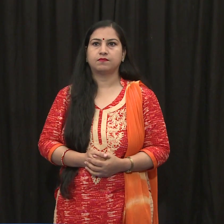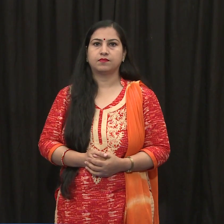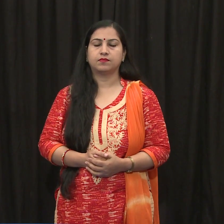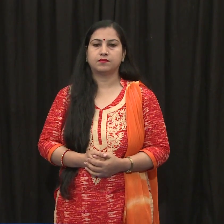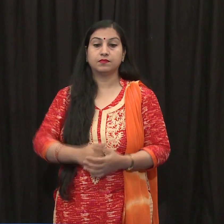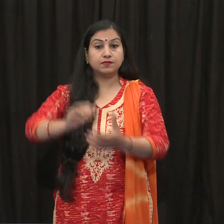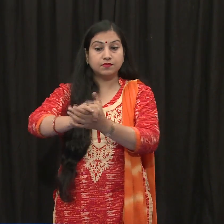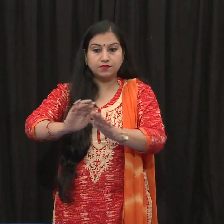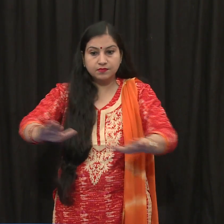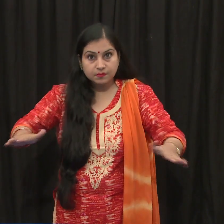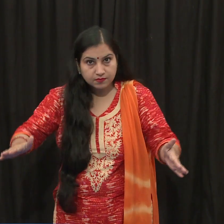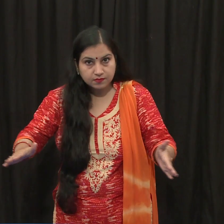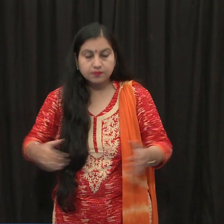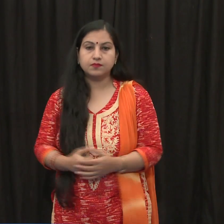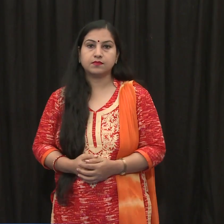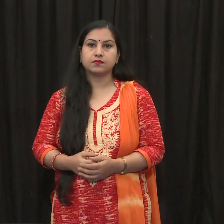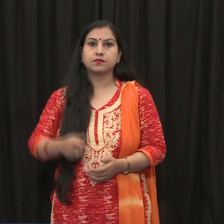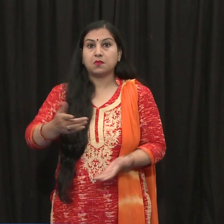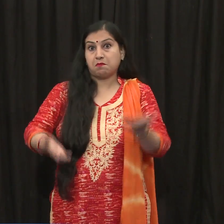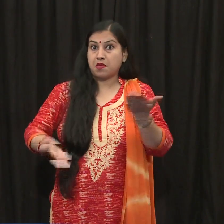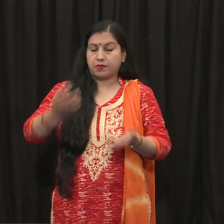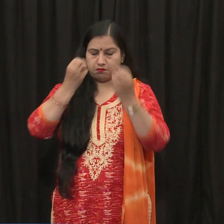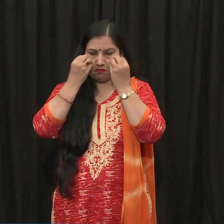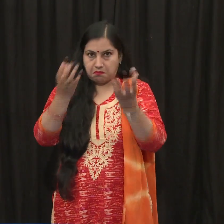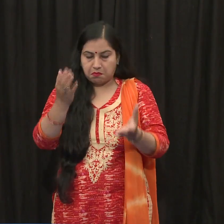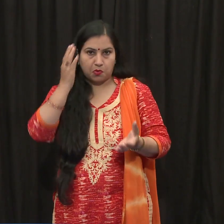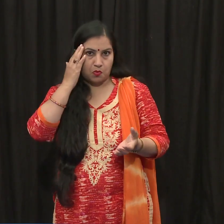Dear students, you will be surprised to know